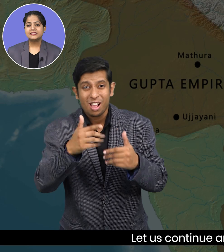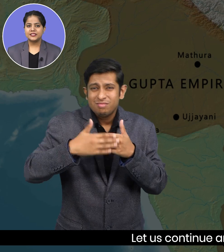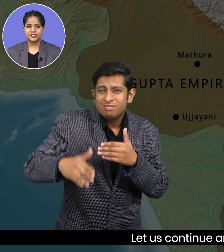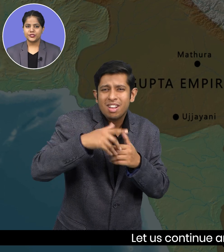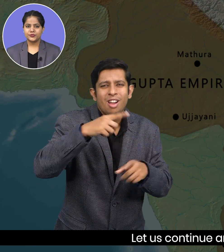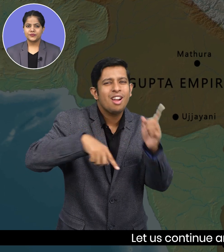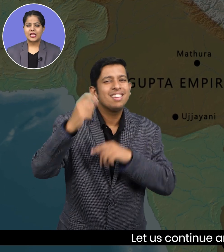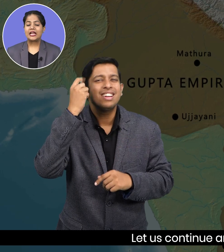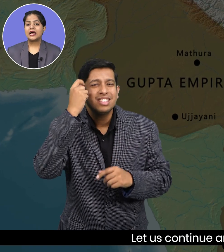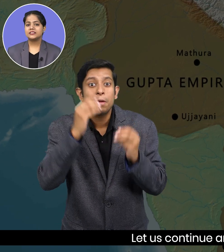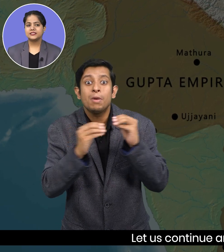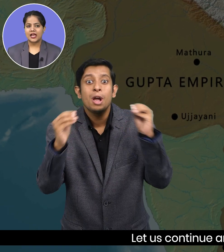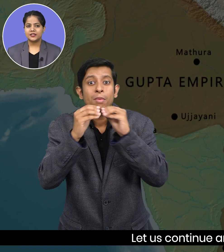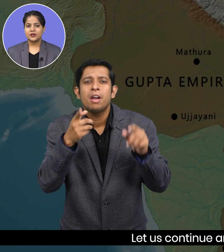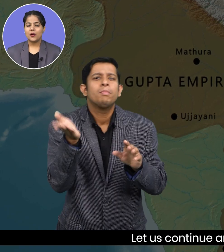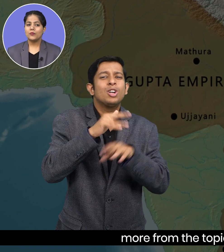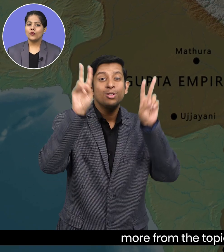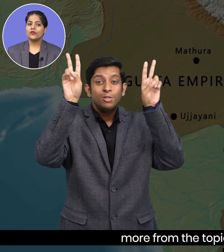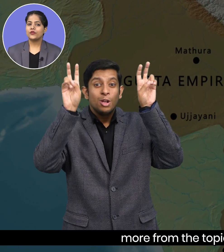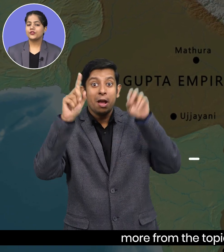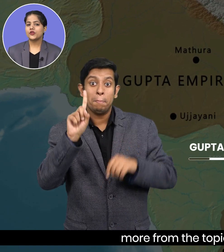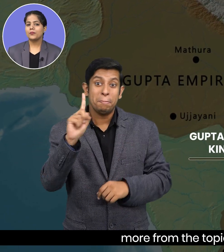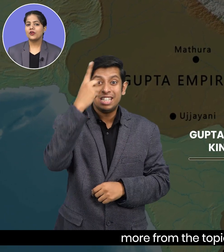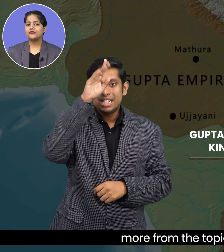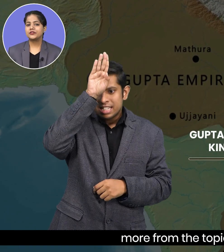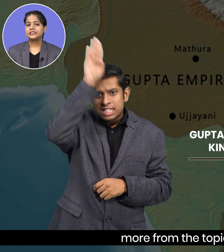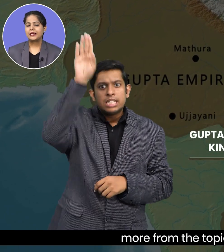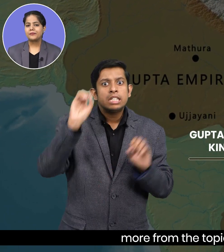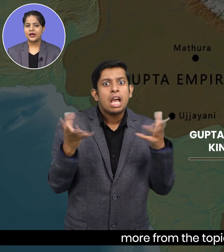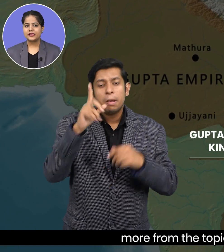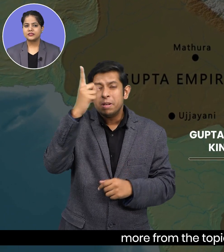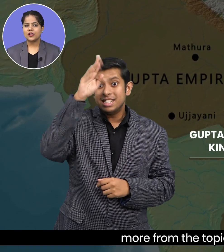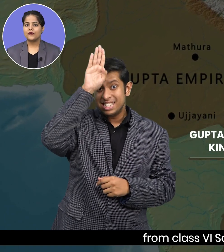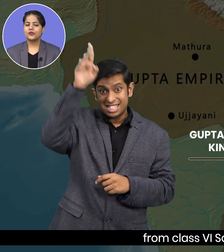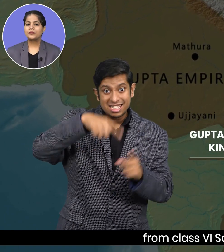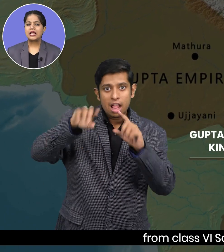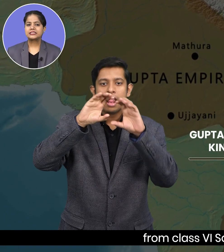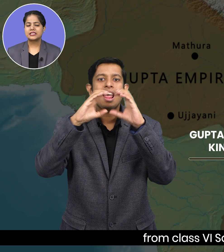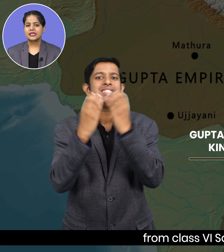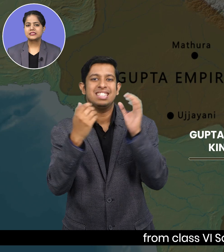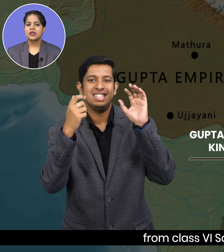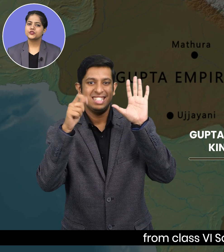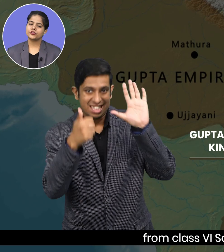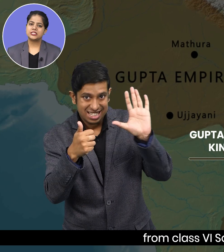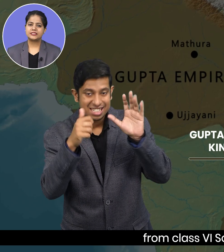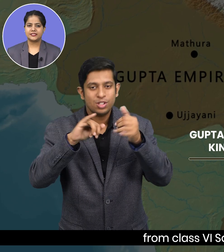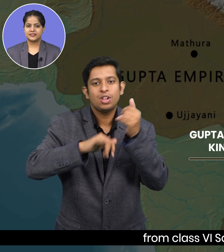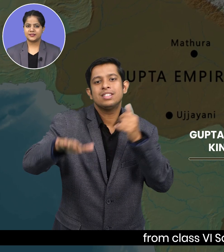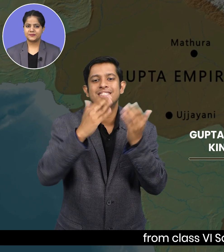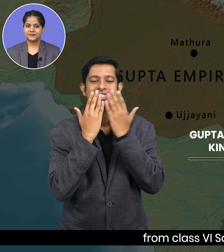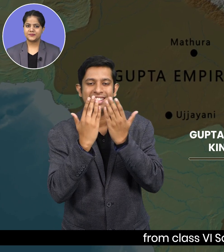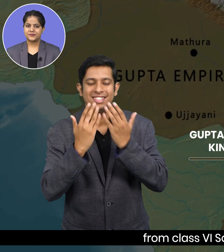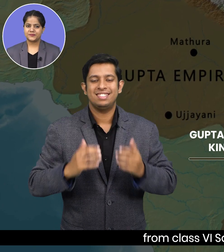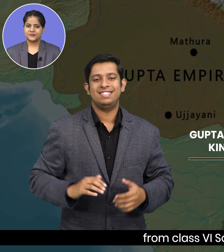Let us continue and understand more from the topic of First Empires from class 6 Social